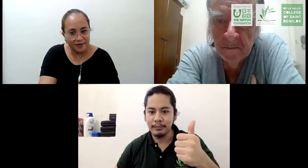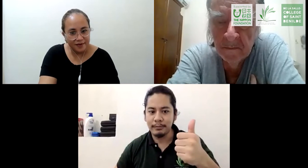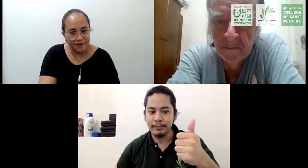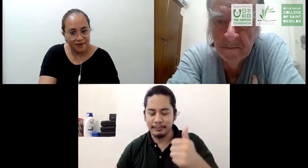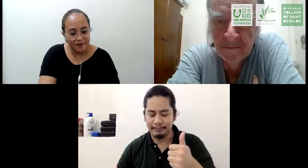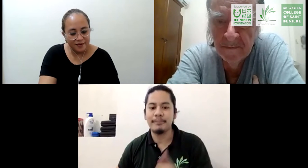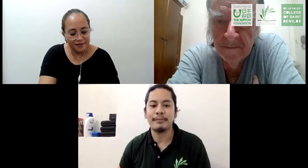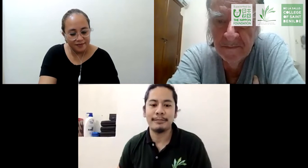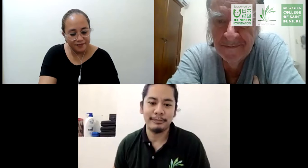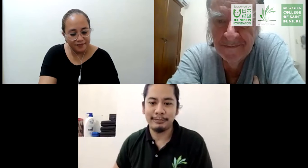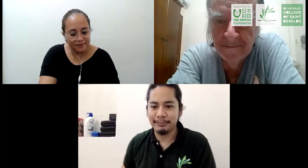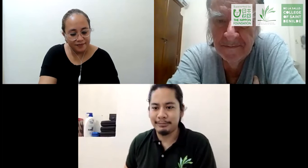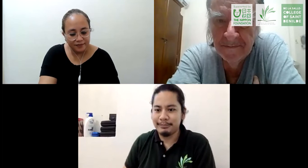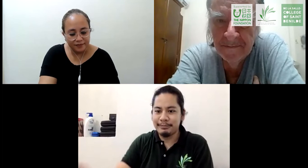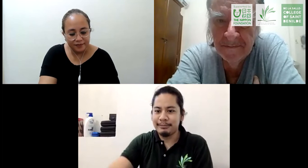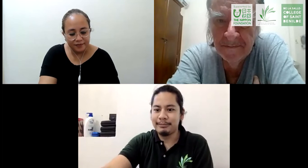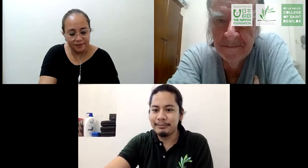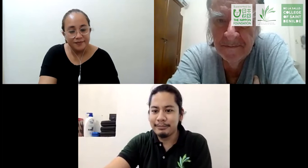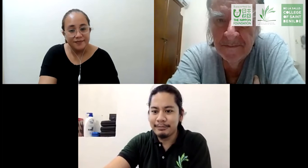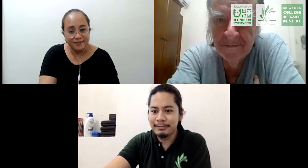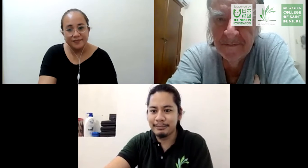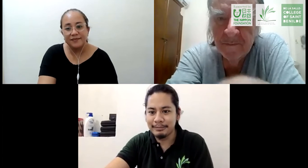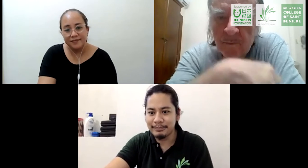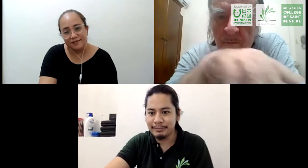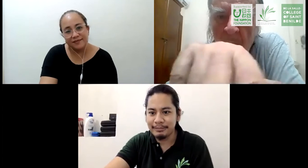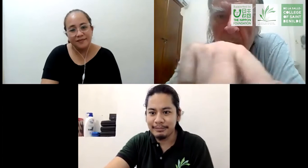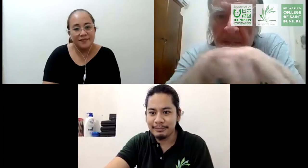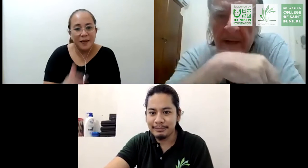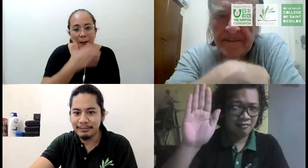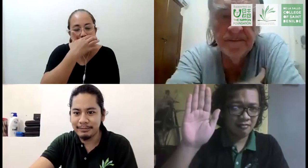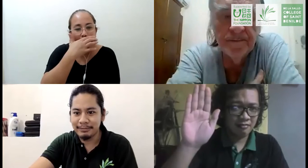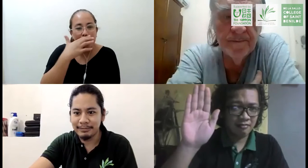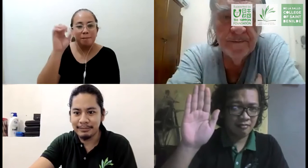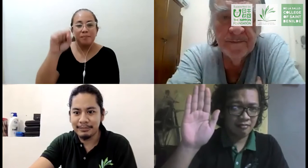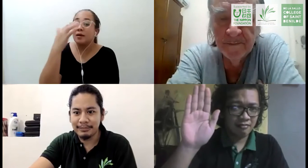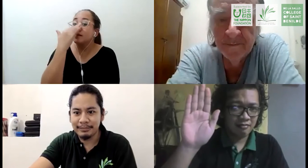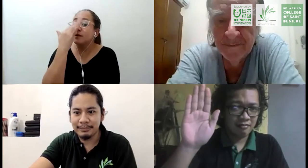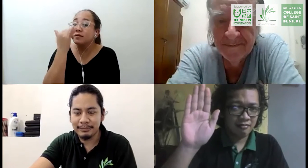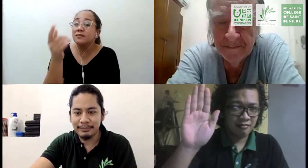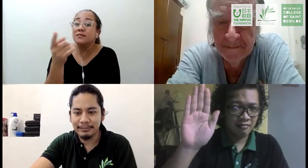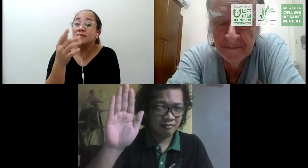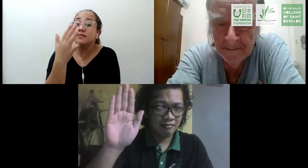then you should just use that. Yeah, Nat?